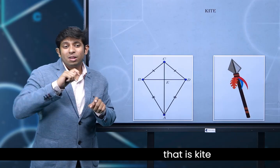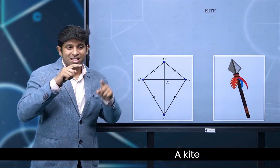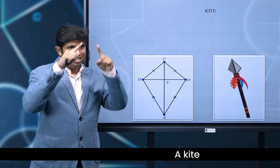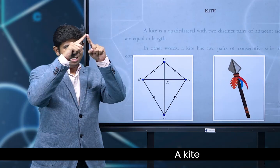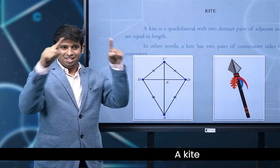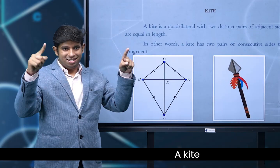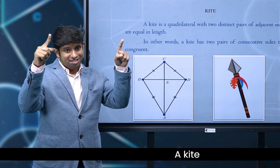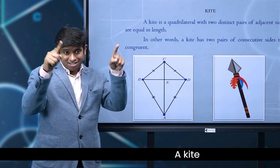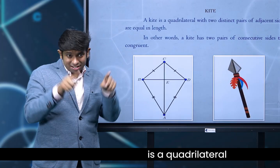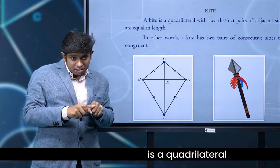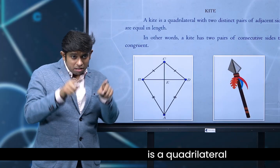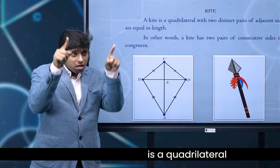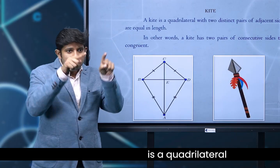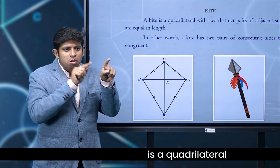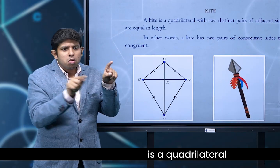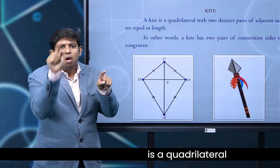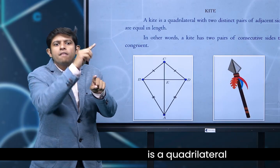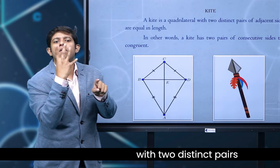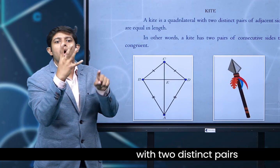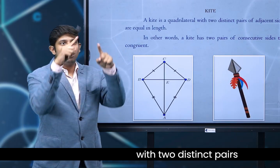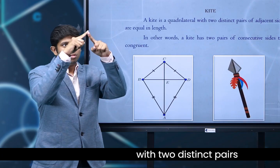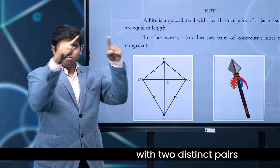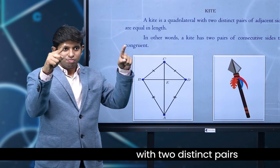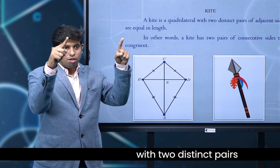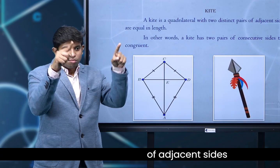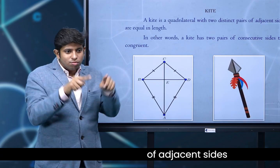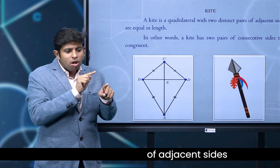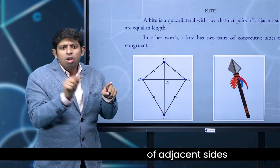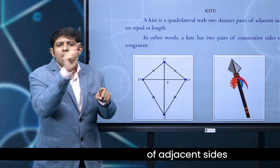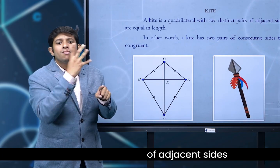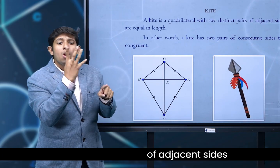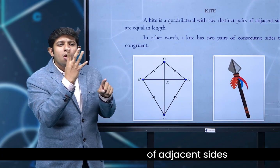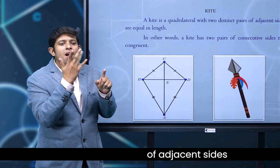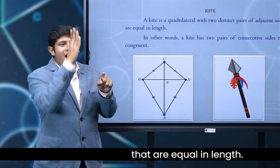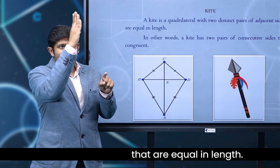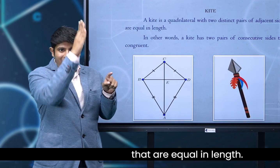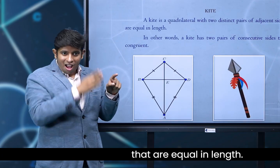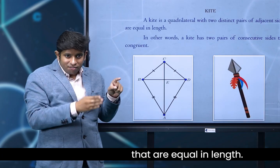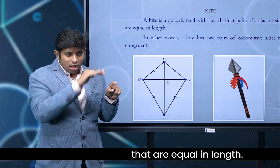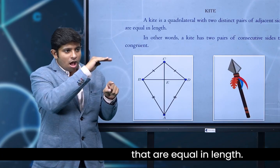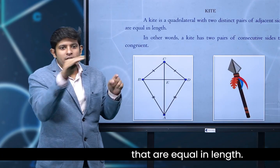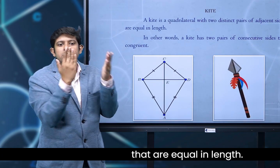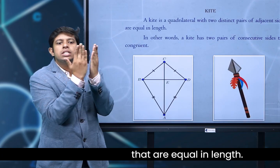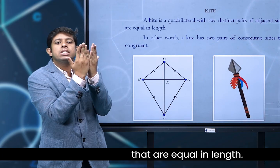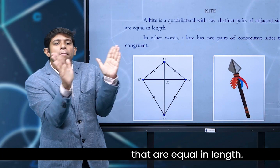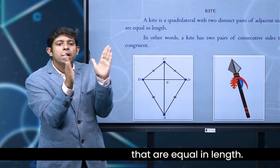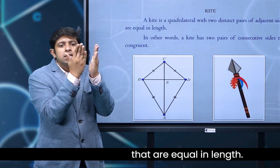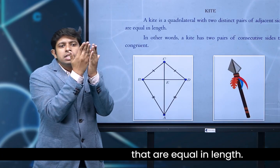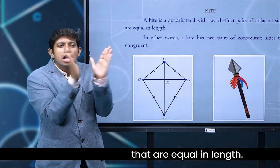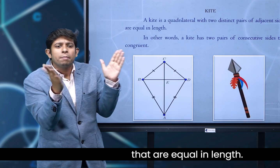A kite is a quadrilateral with two distinct pairs of adjacent sides that are equal in length.